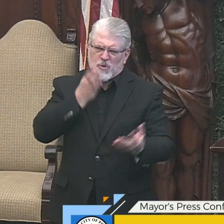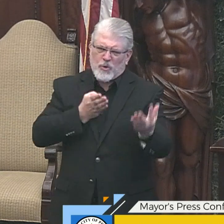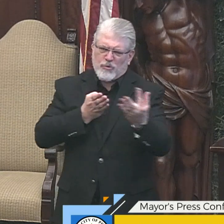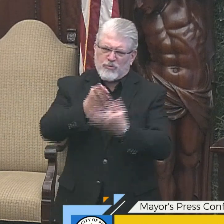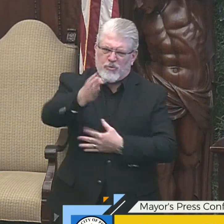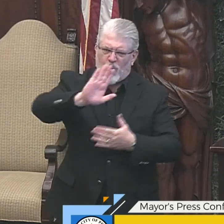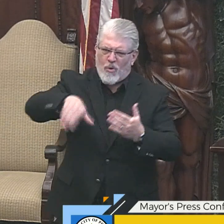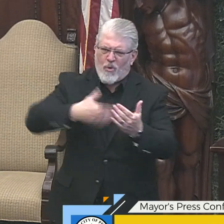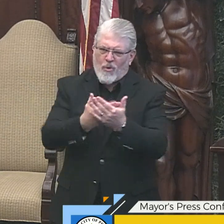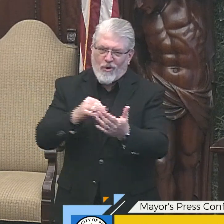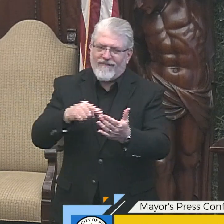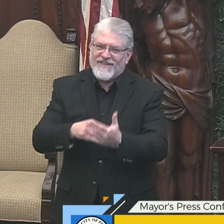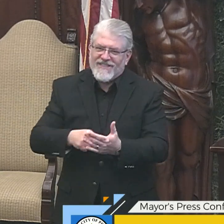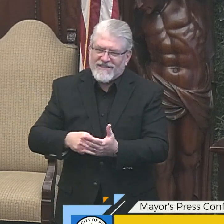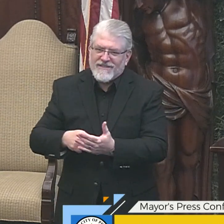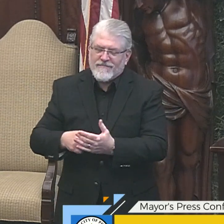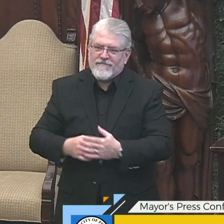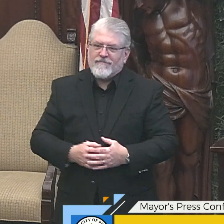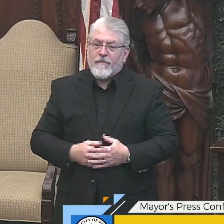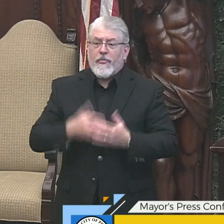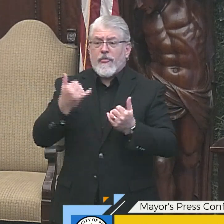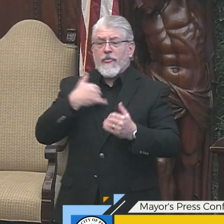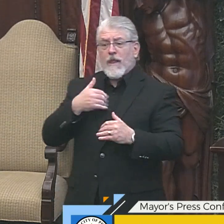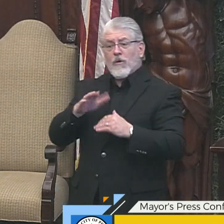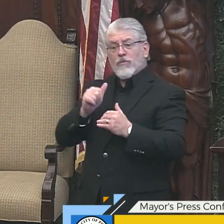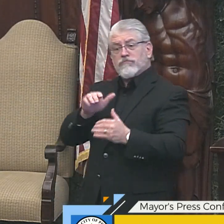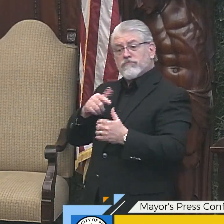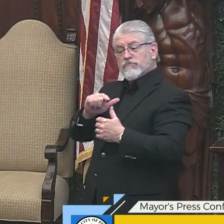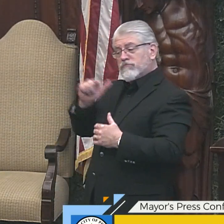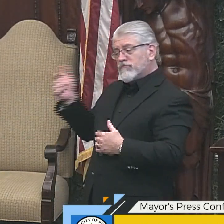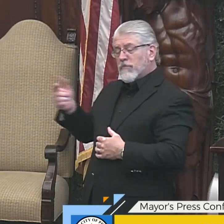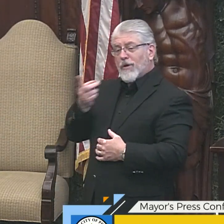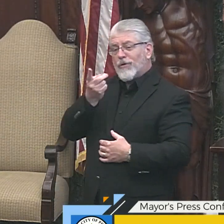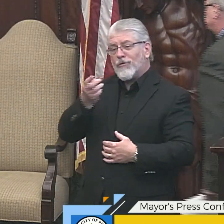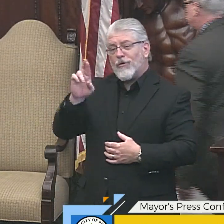over to Dr. Farley, who will update us on the latest cases.